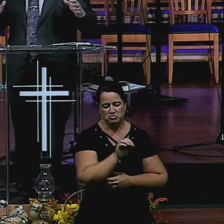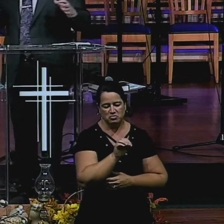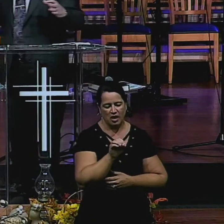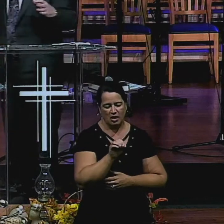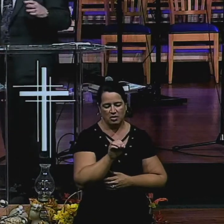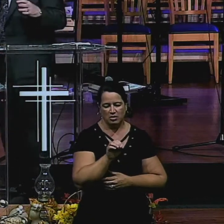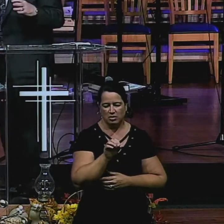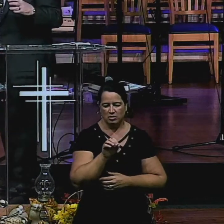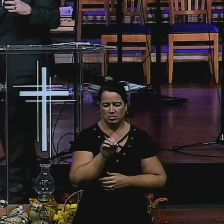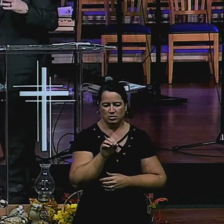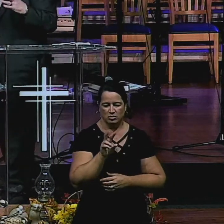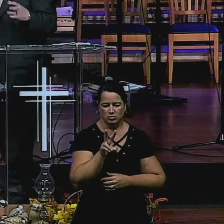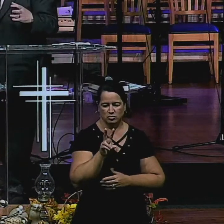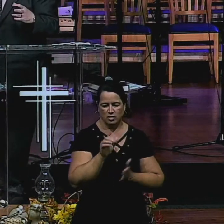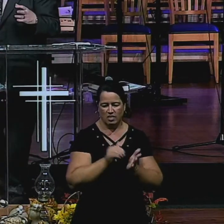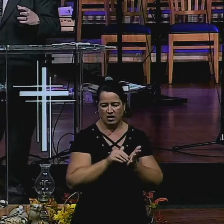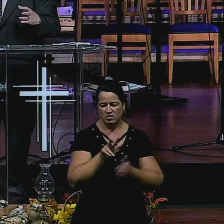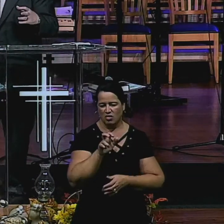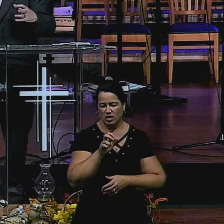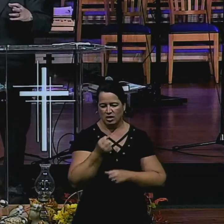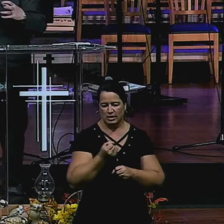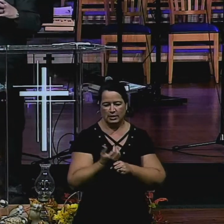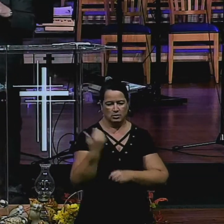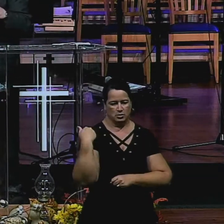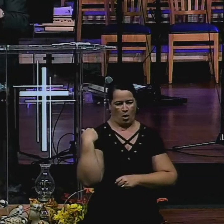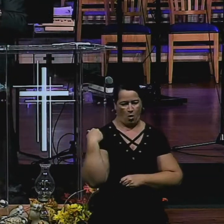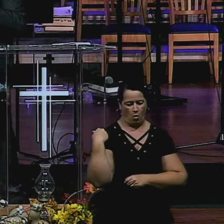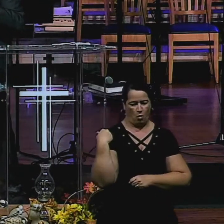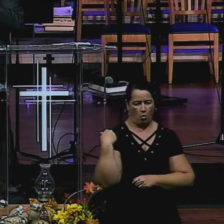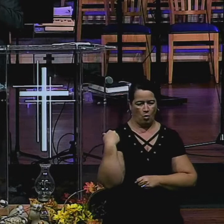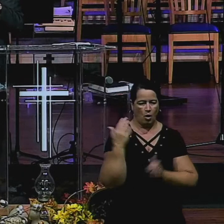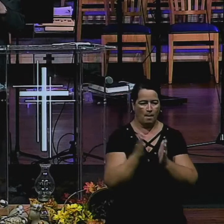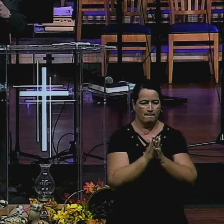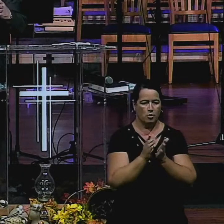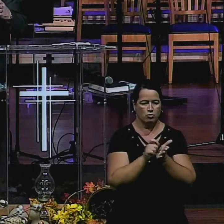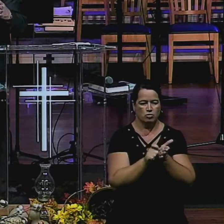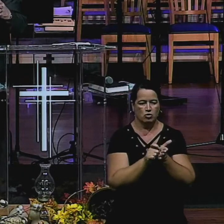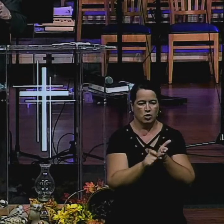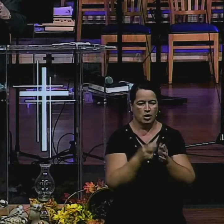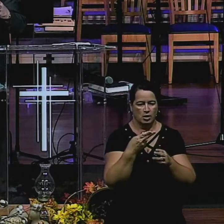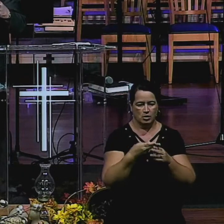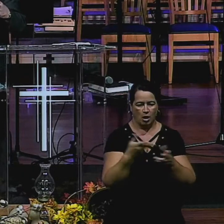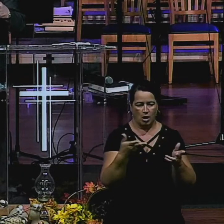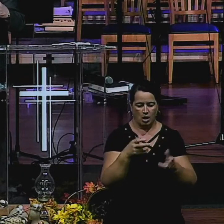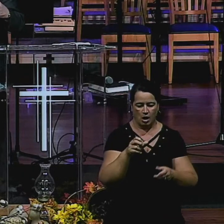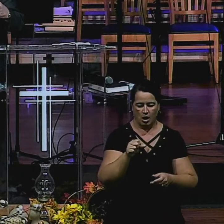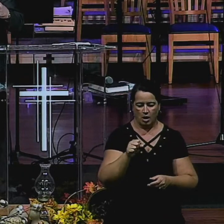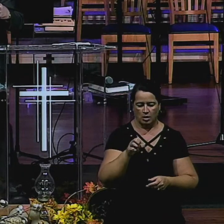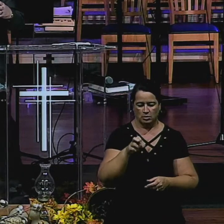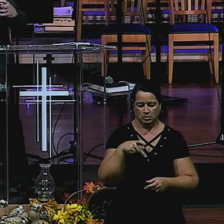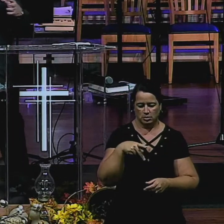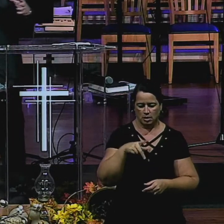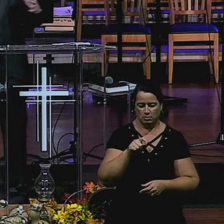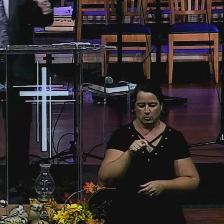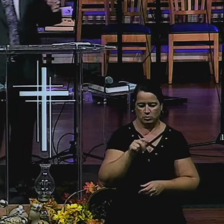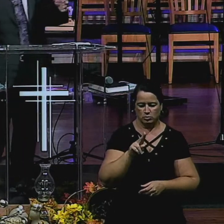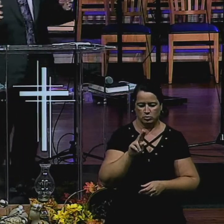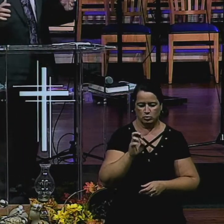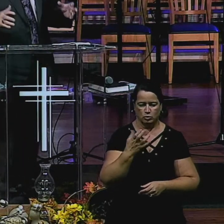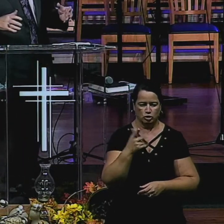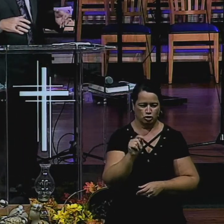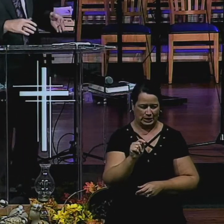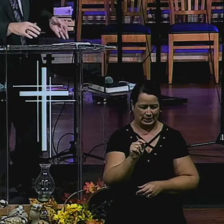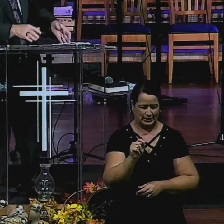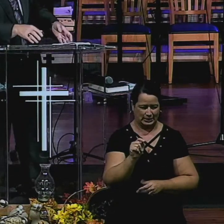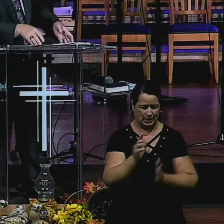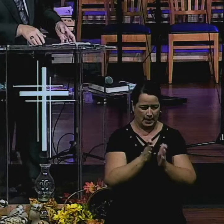and 2,300 years ago, scholars debate, a little book was written called the Septuagint. And you know what it was? It